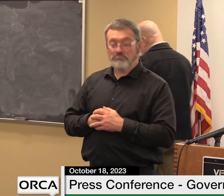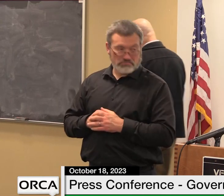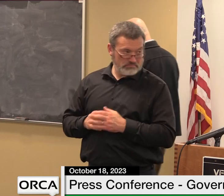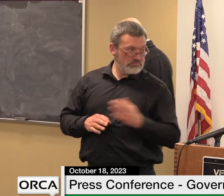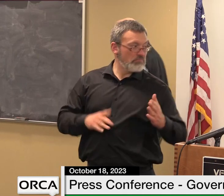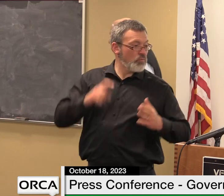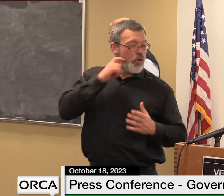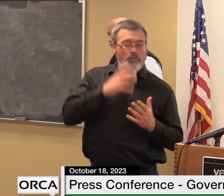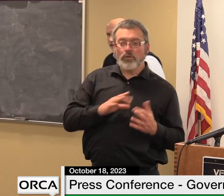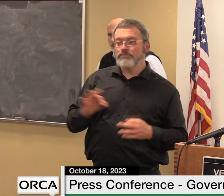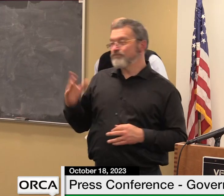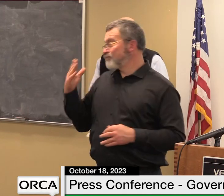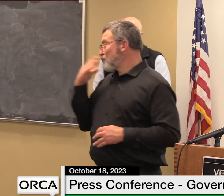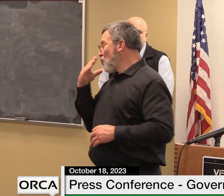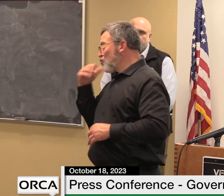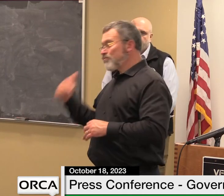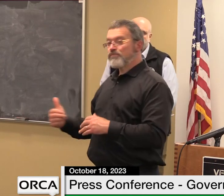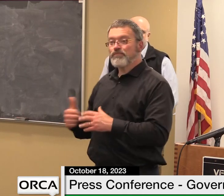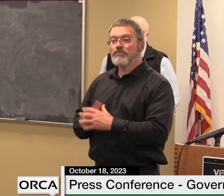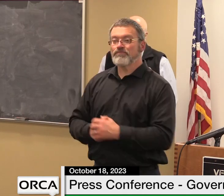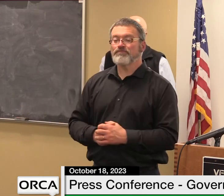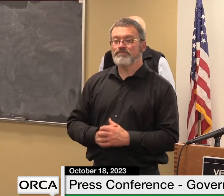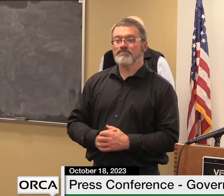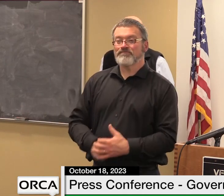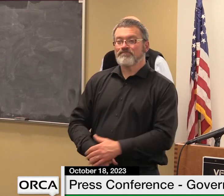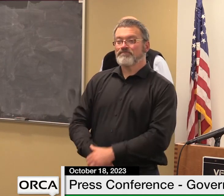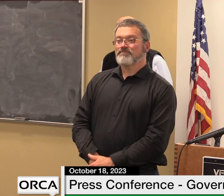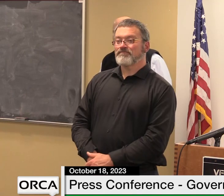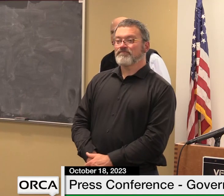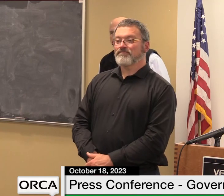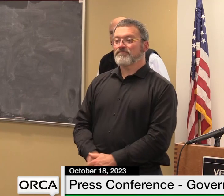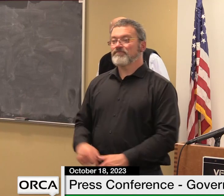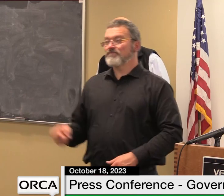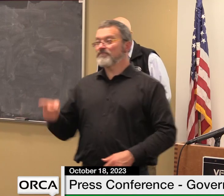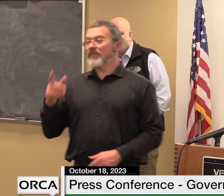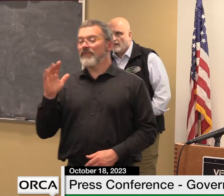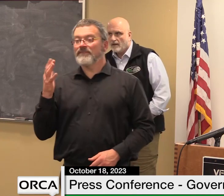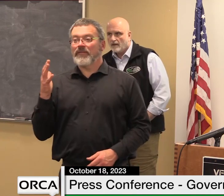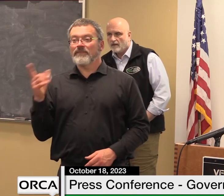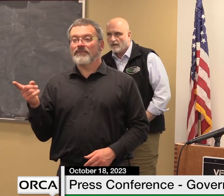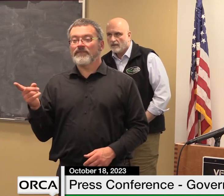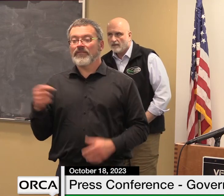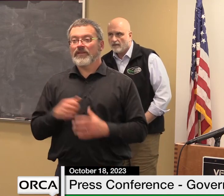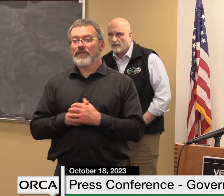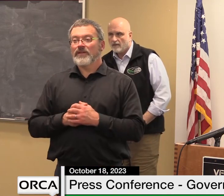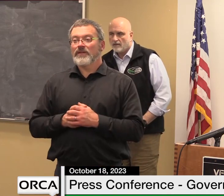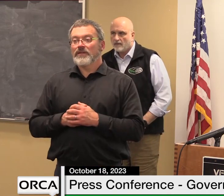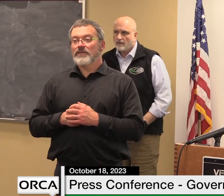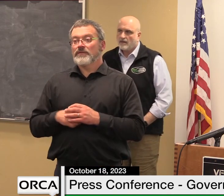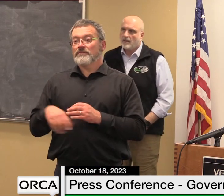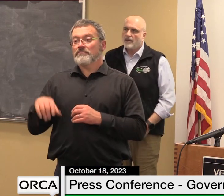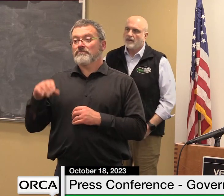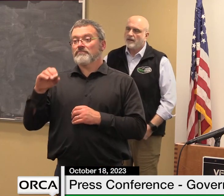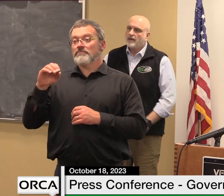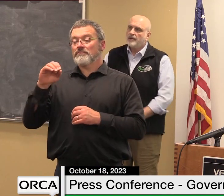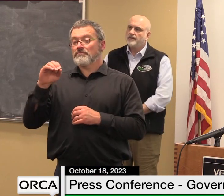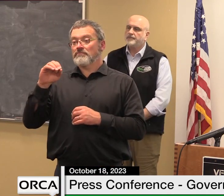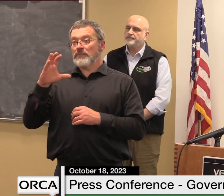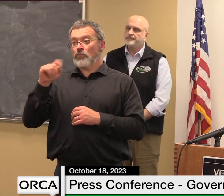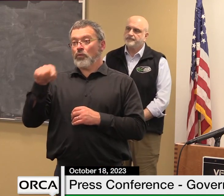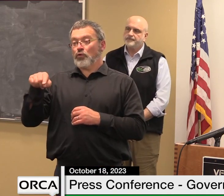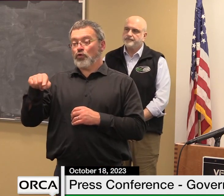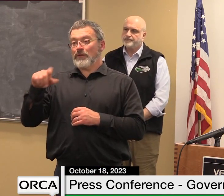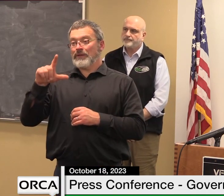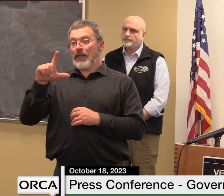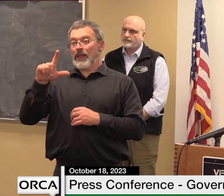Thank you, Secretary Flynn. Governor, October is LGBTQ plus History Month. Vermont's obviously